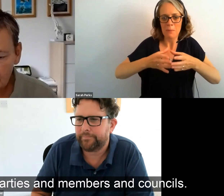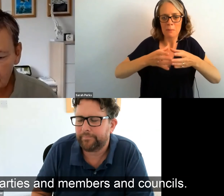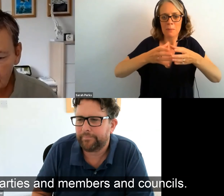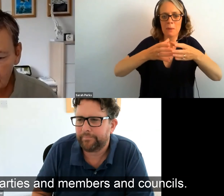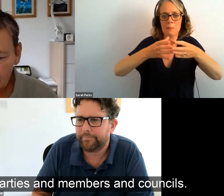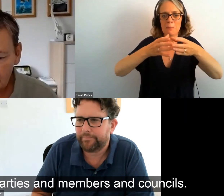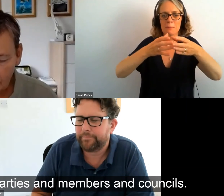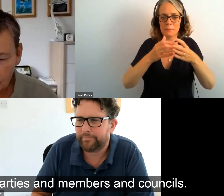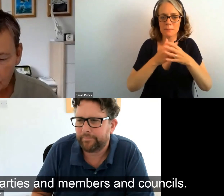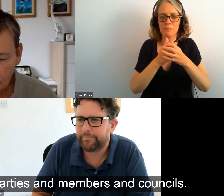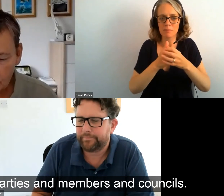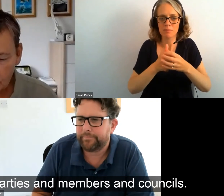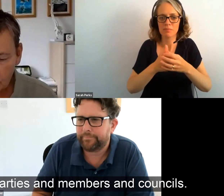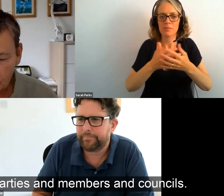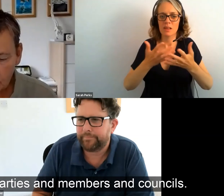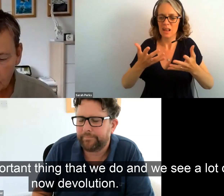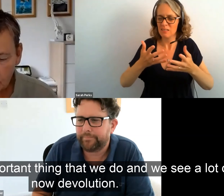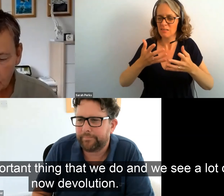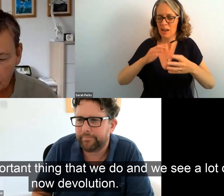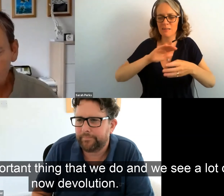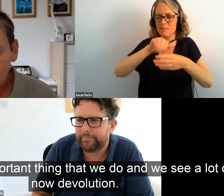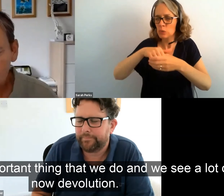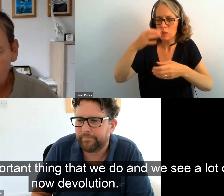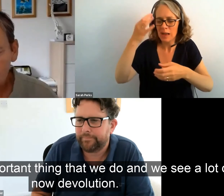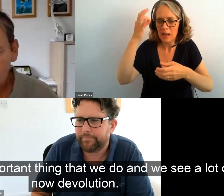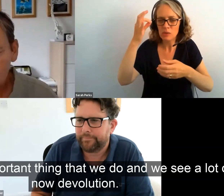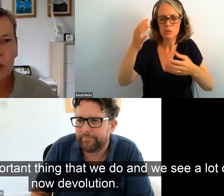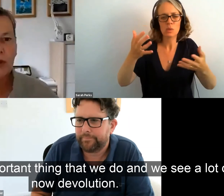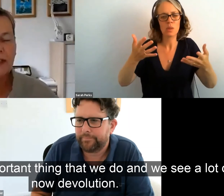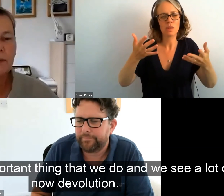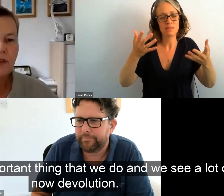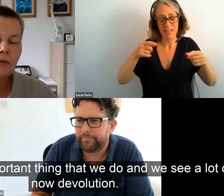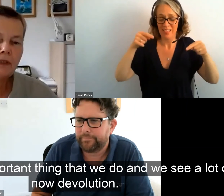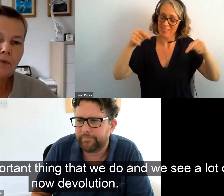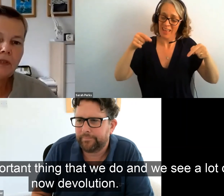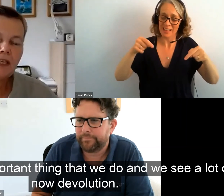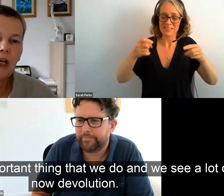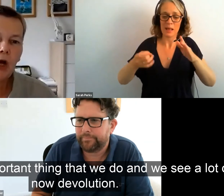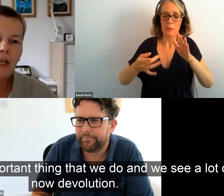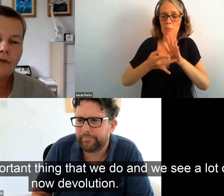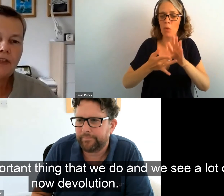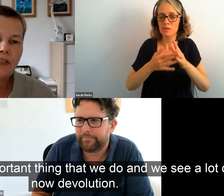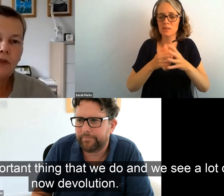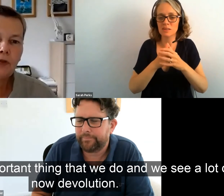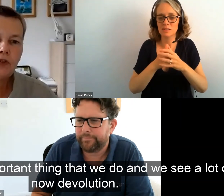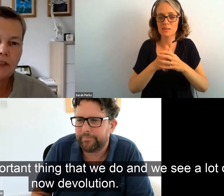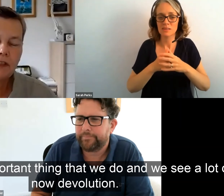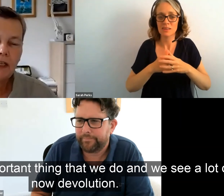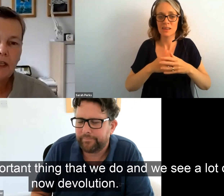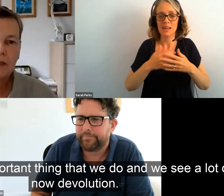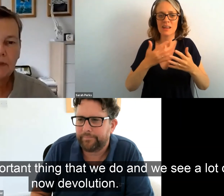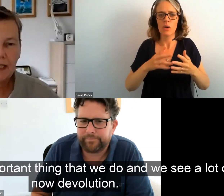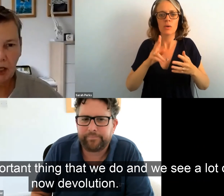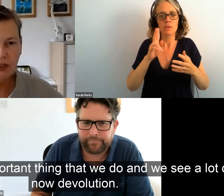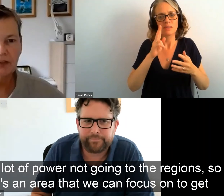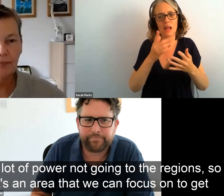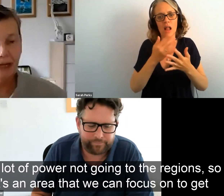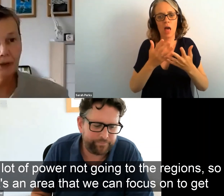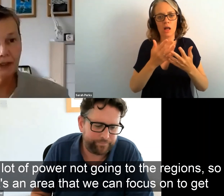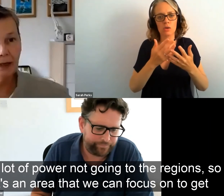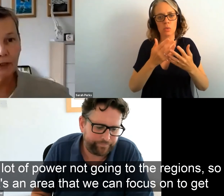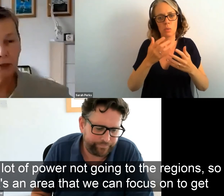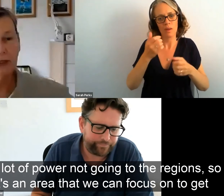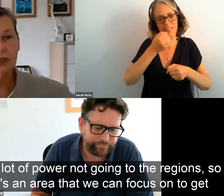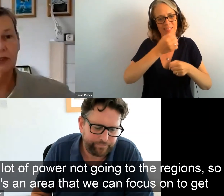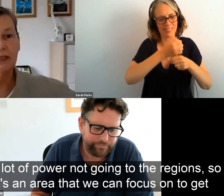members and councils. This is the important thing that we do, and we see a lot now of devolution. So we see a lot